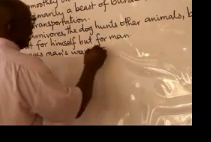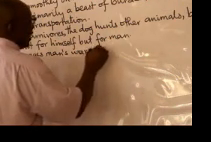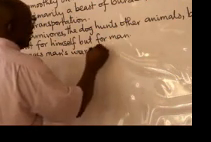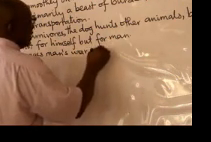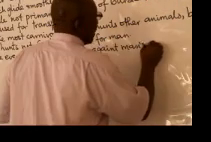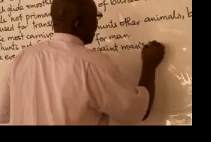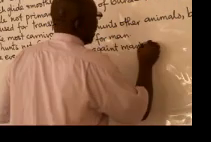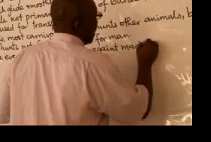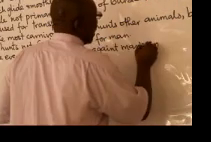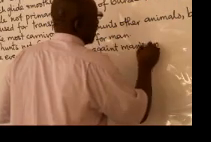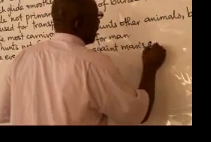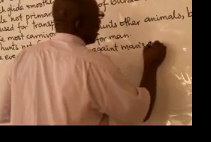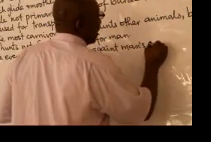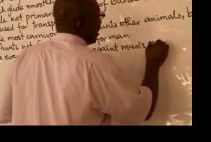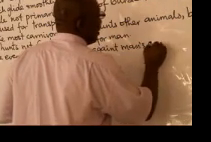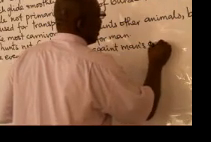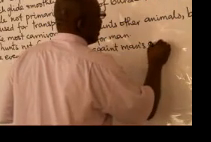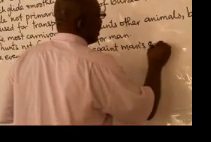against